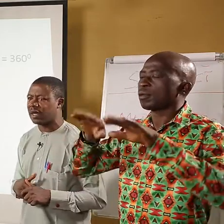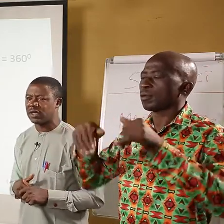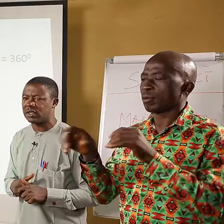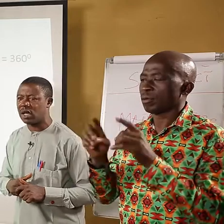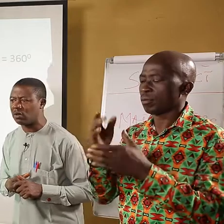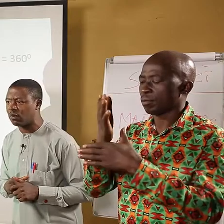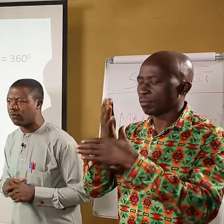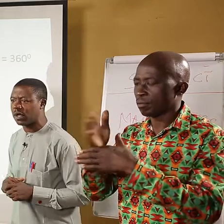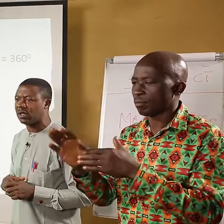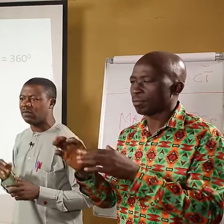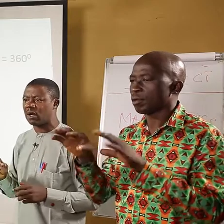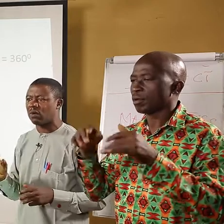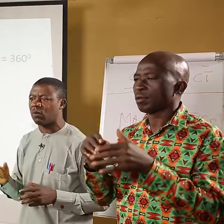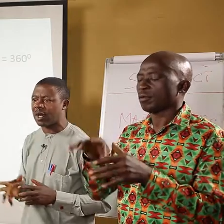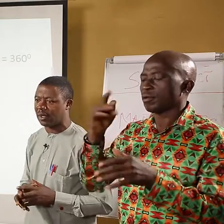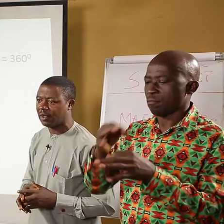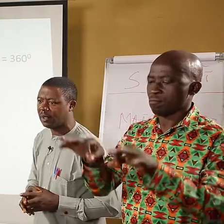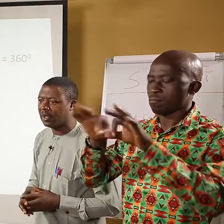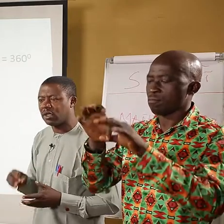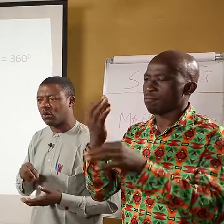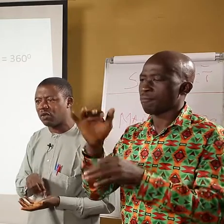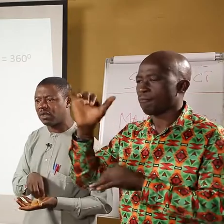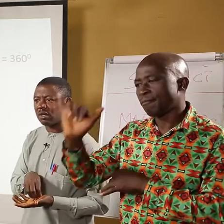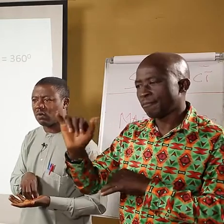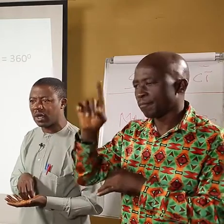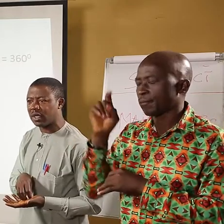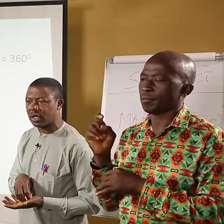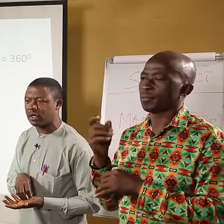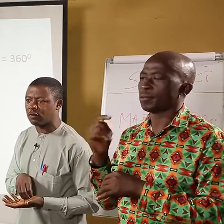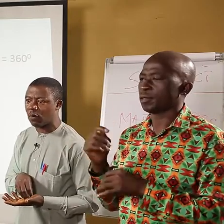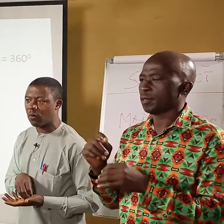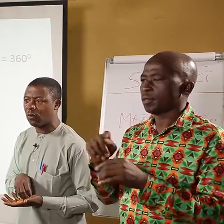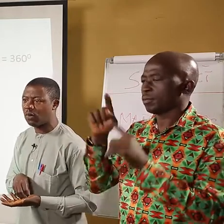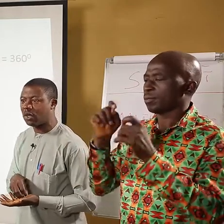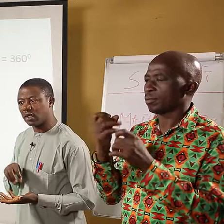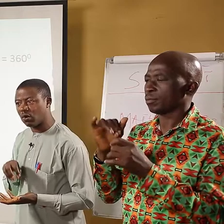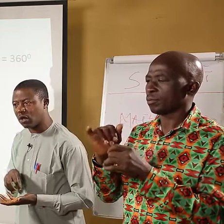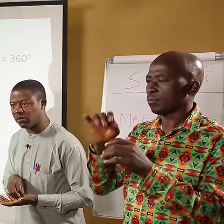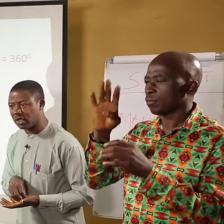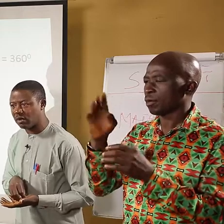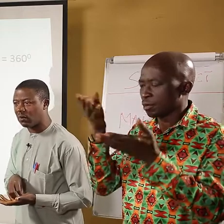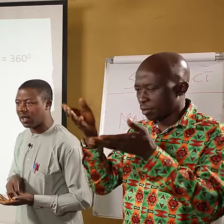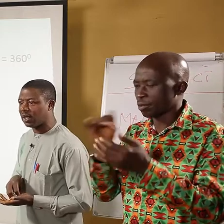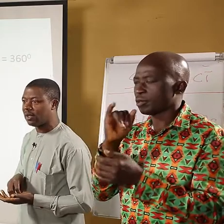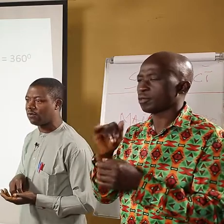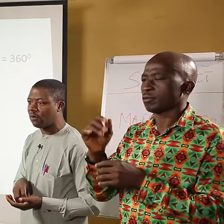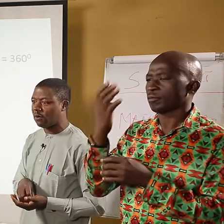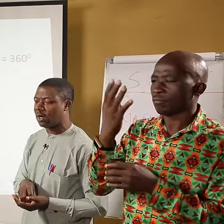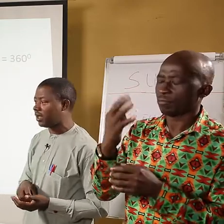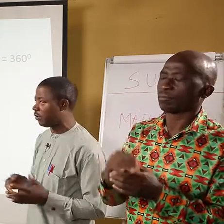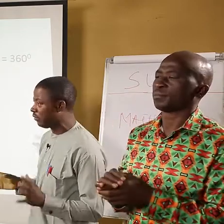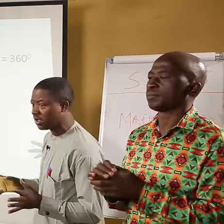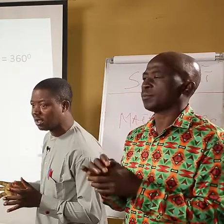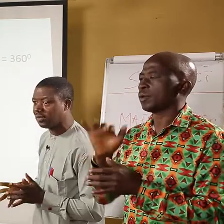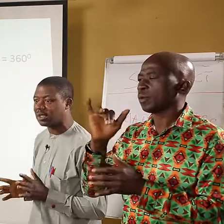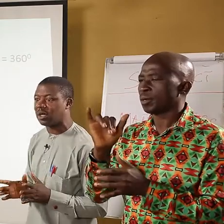we find the value of y? The coefficient of y here is 4. The coefficient of y here is 4.